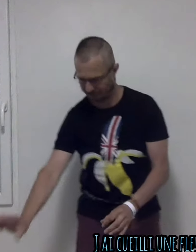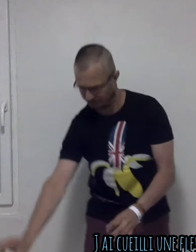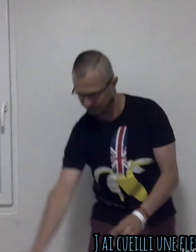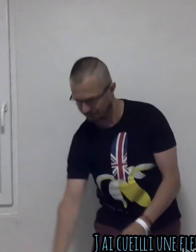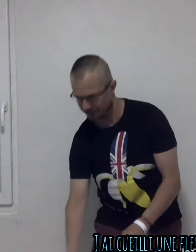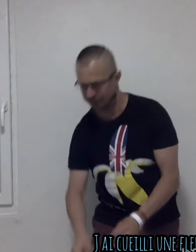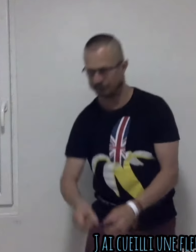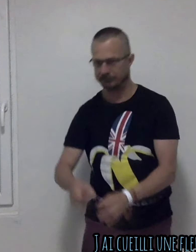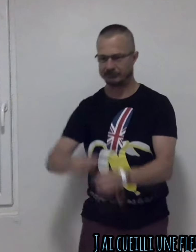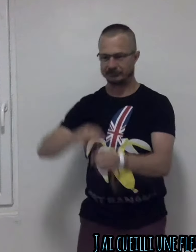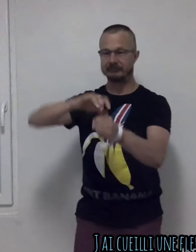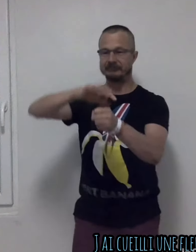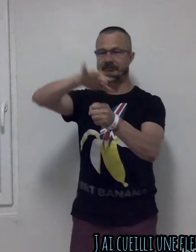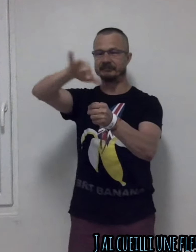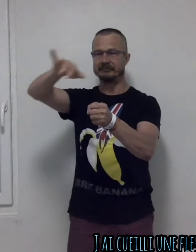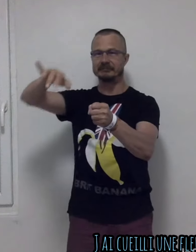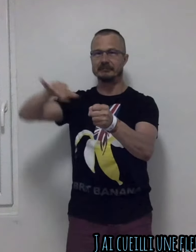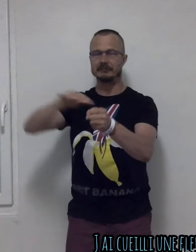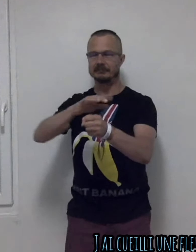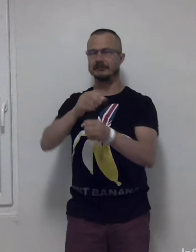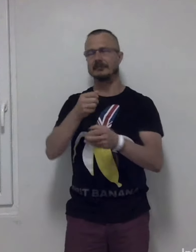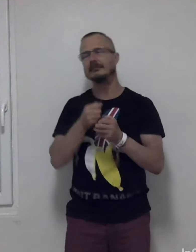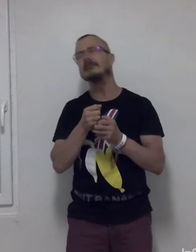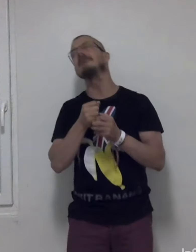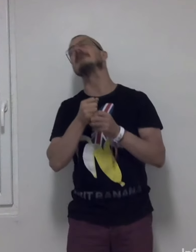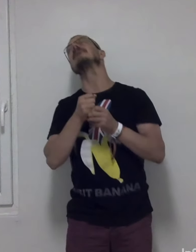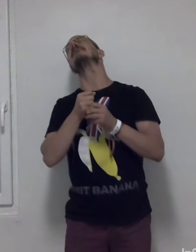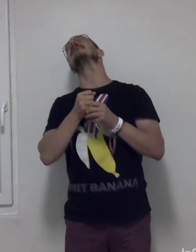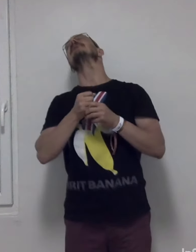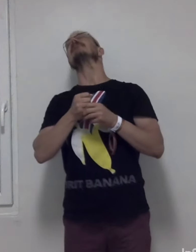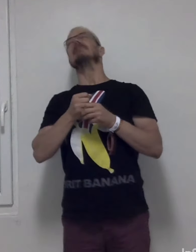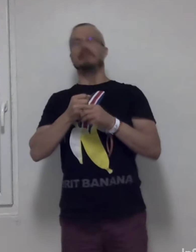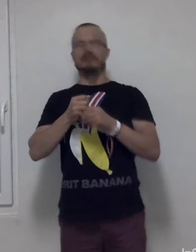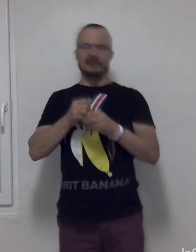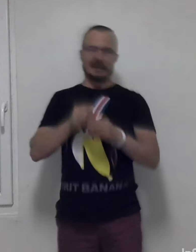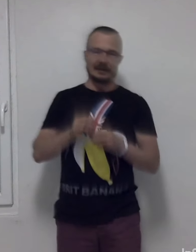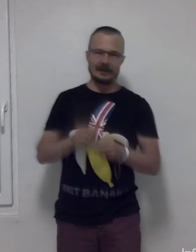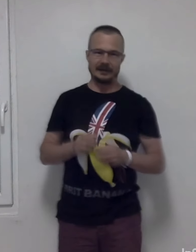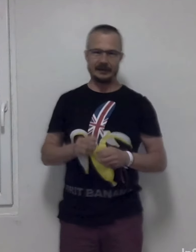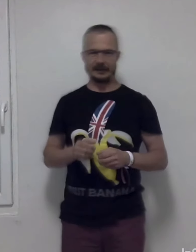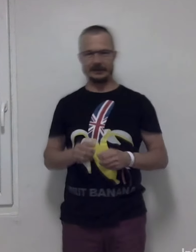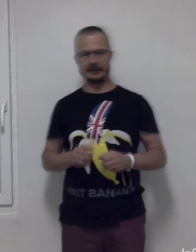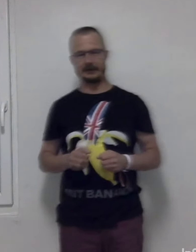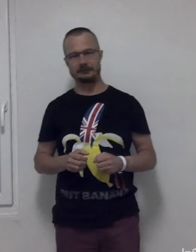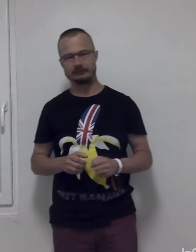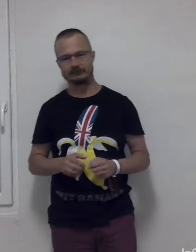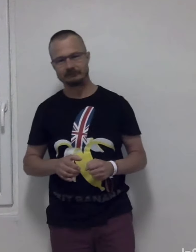stay with you. If I'm choosing wrong, I don't care at all.